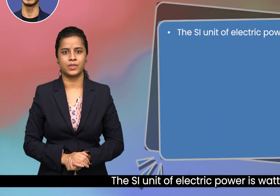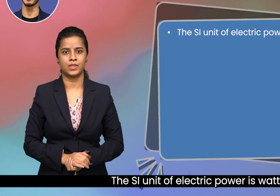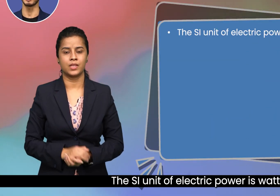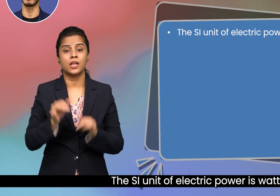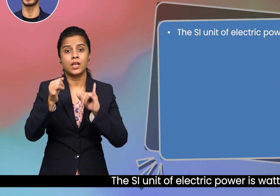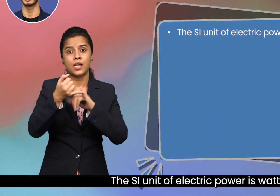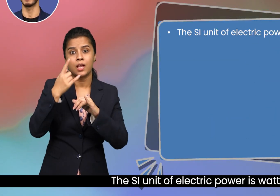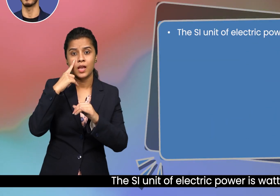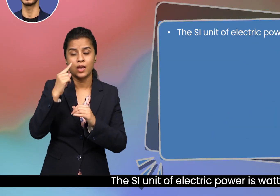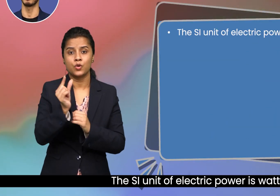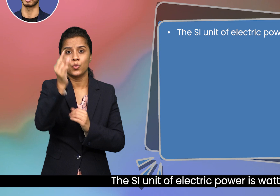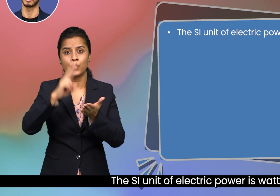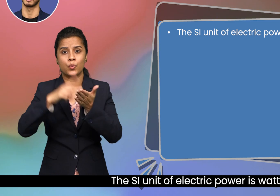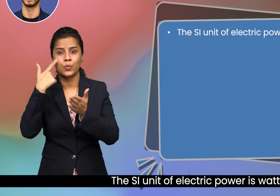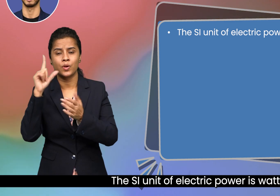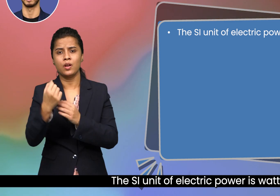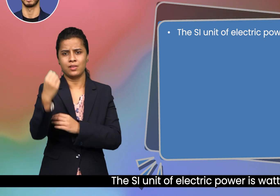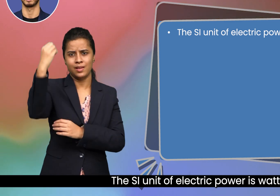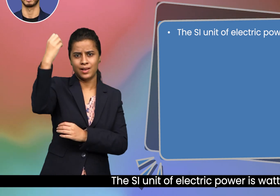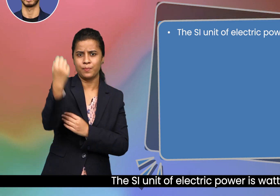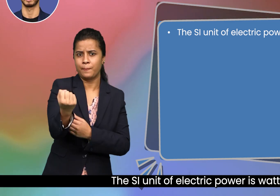The SI unit of electric power is watt.